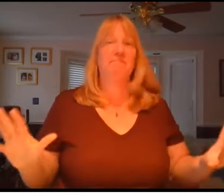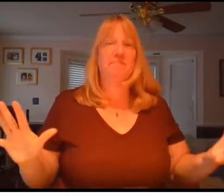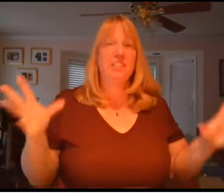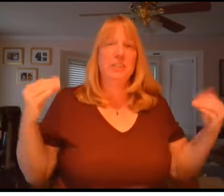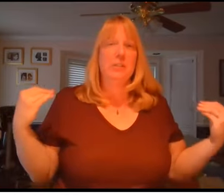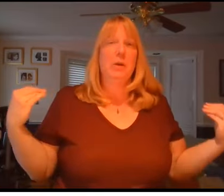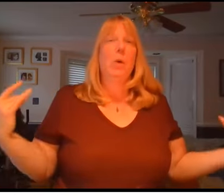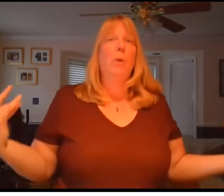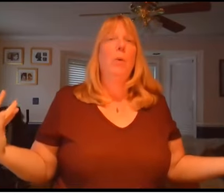that.